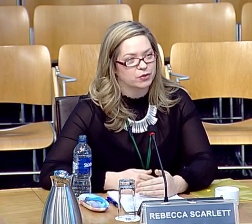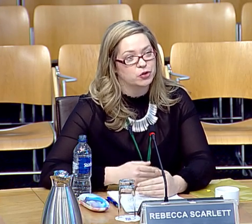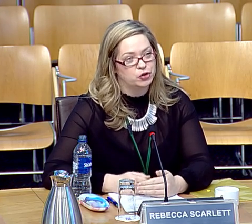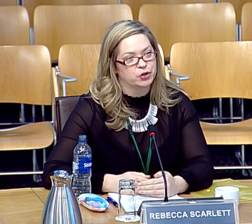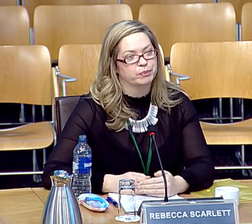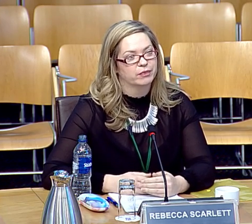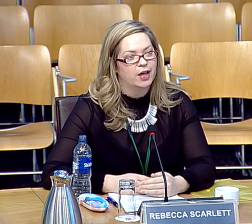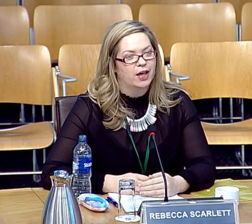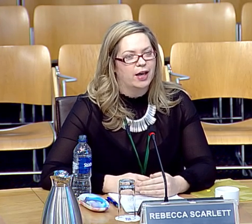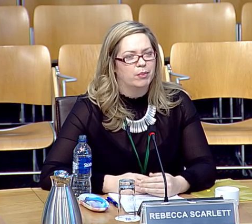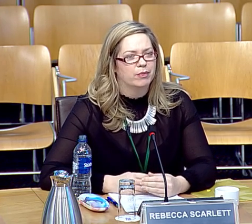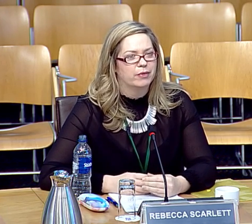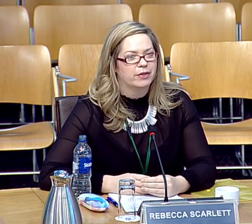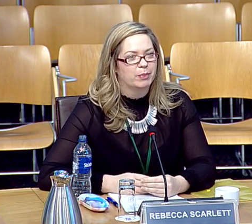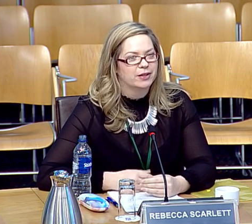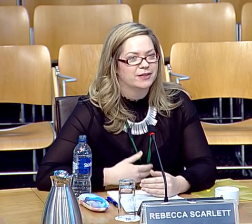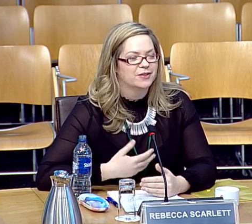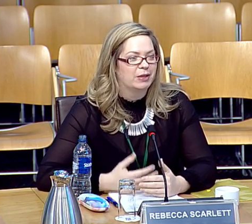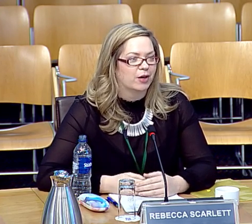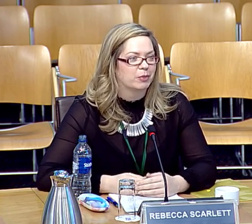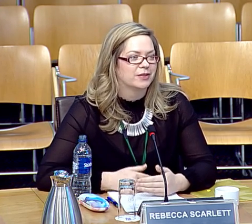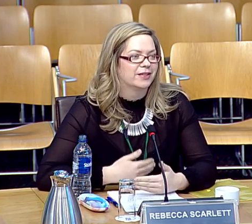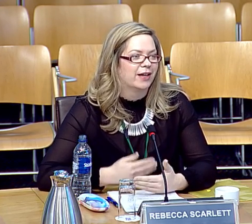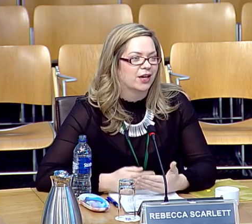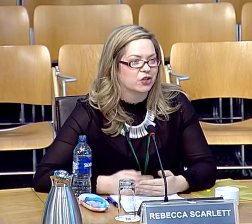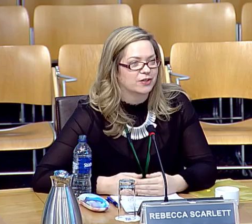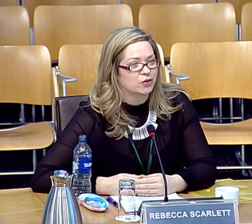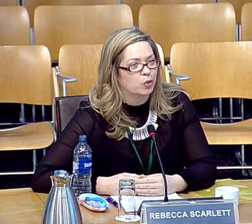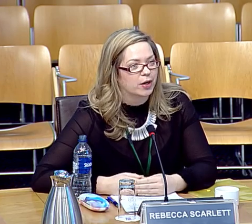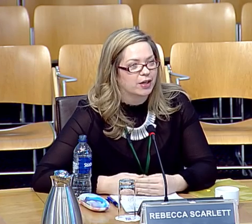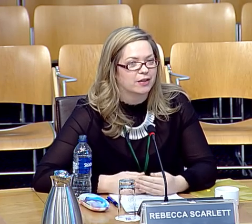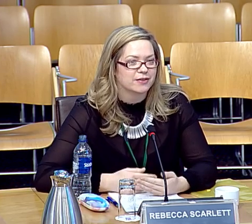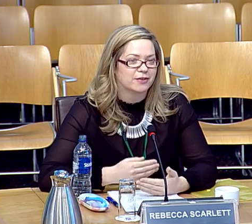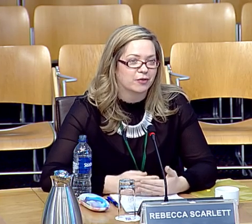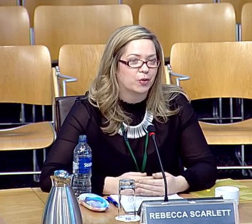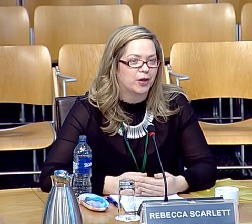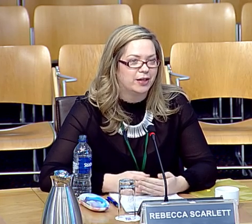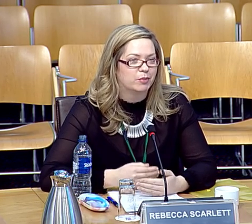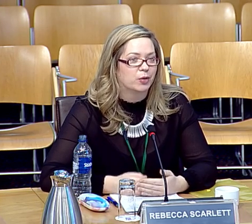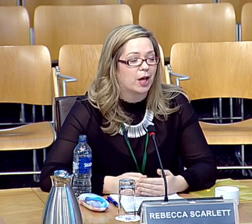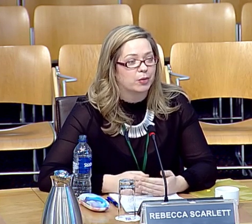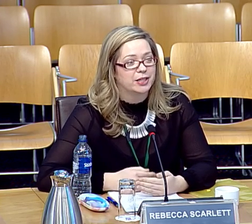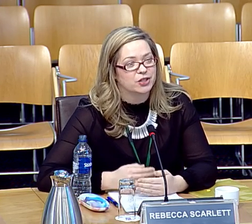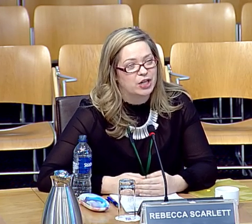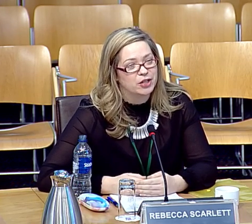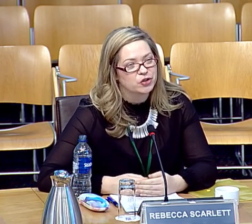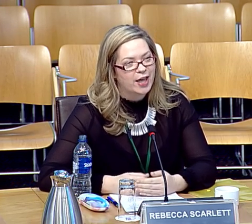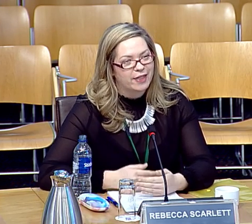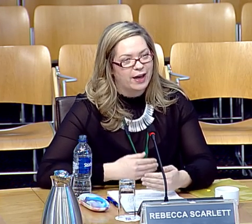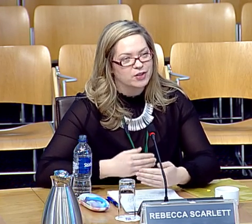on the student. The ability to speak up and to say that actually this is not working, this is difficult and I need more help or I need a change, that is where